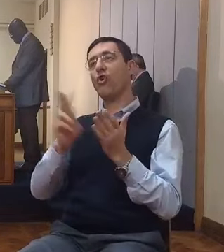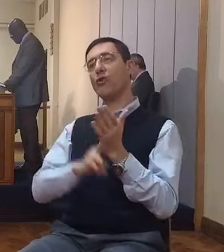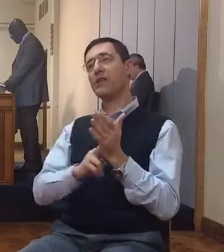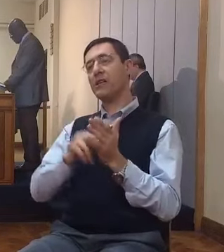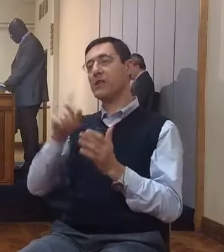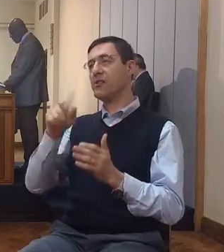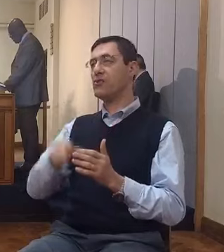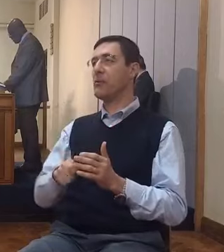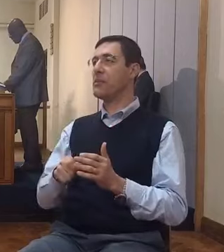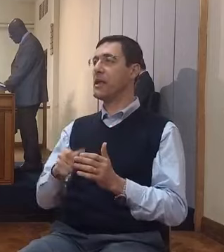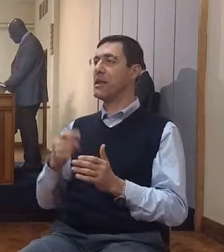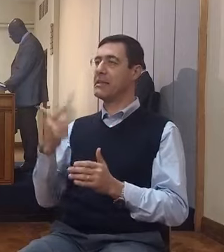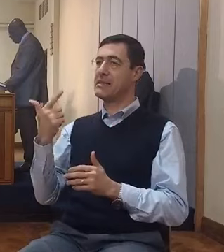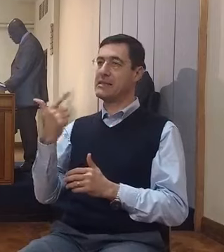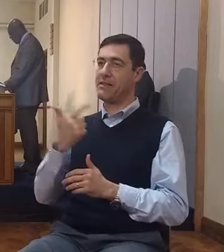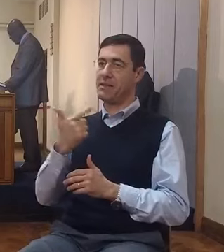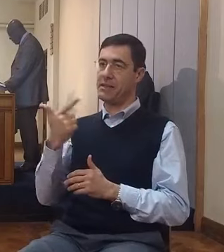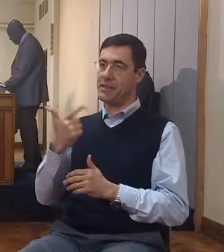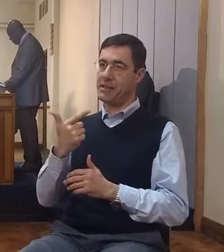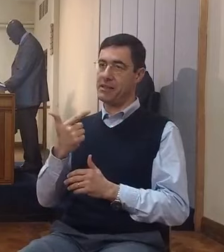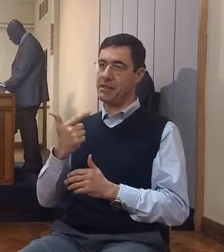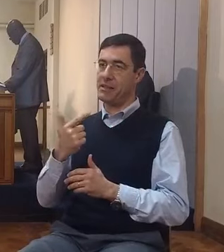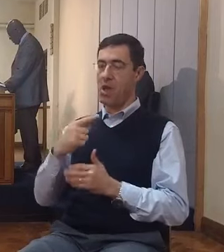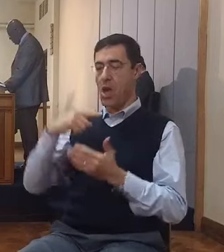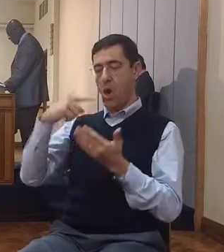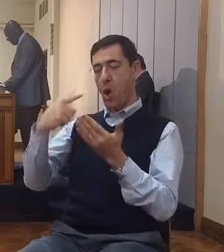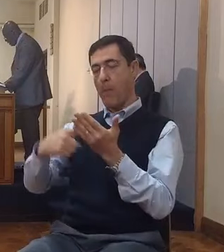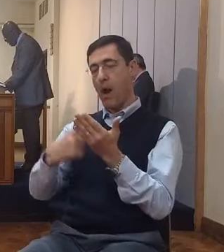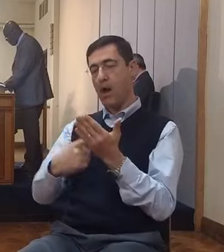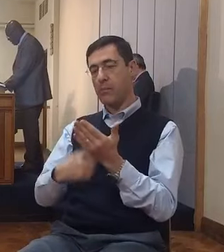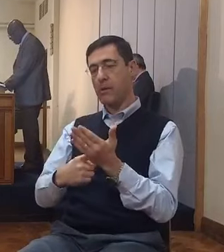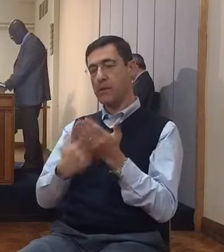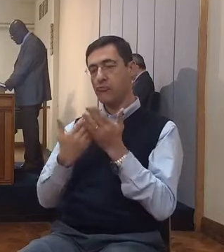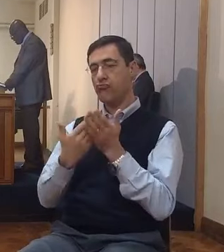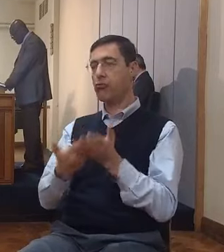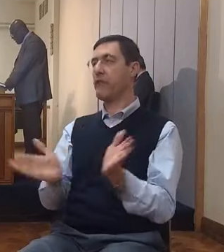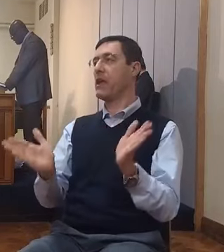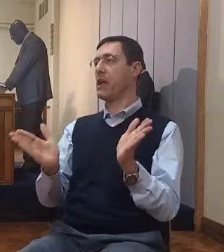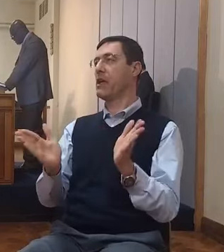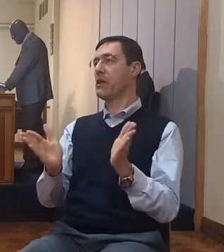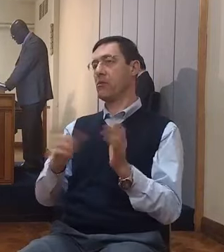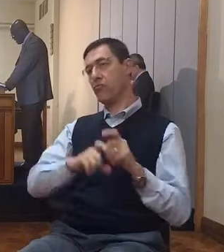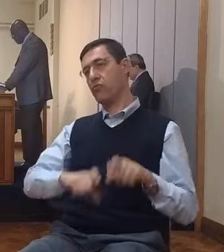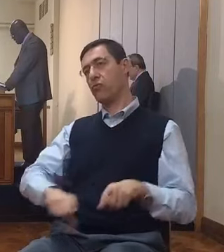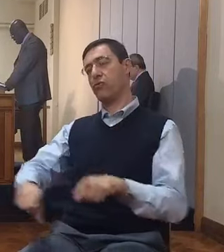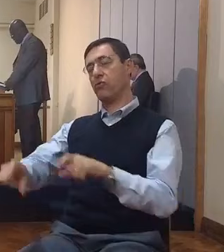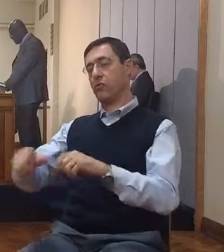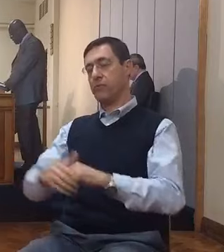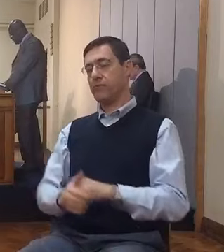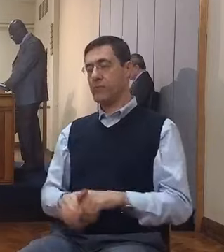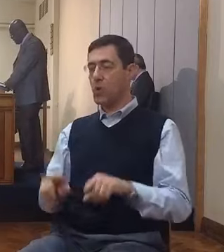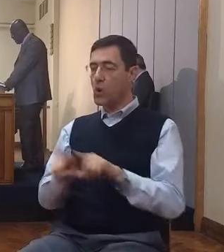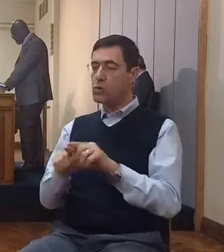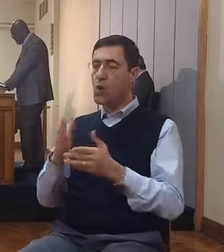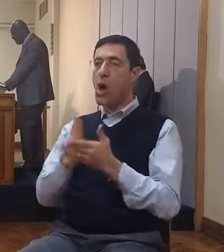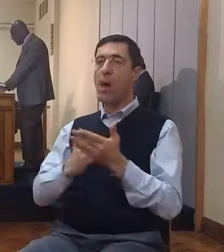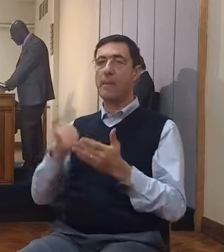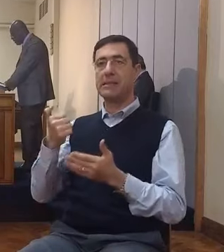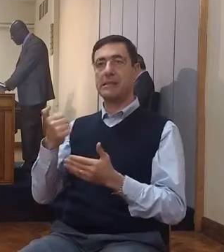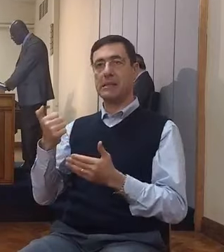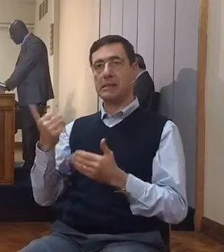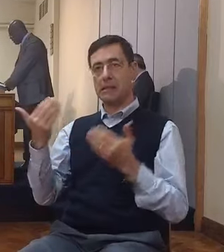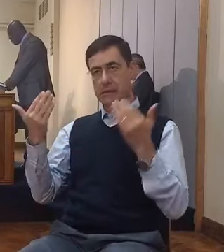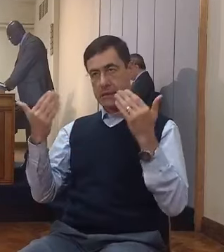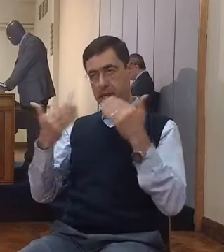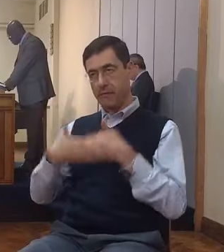17, revealing the commandments. And our evangelistic service is at 6:30 in the